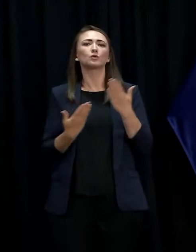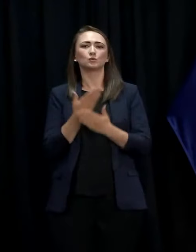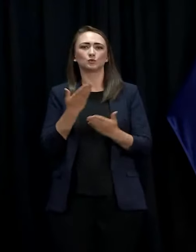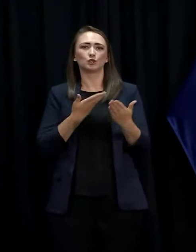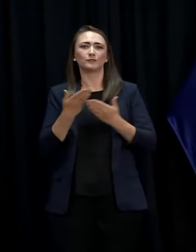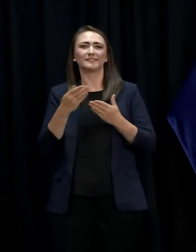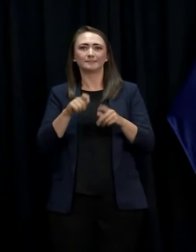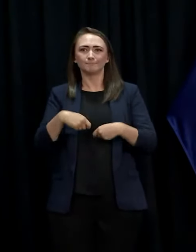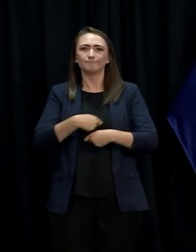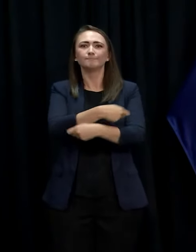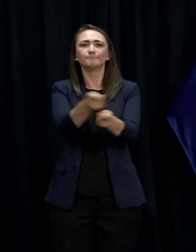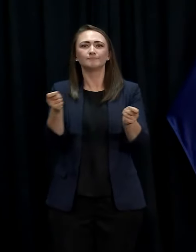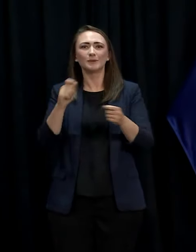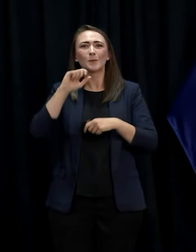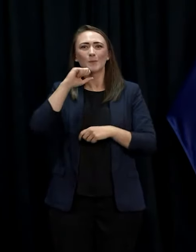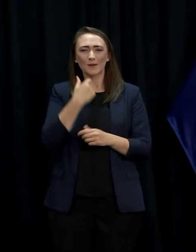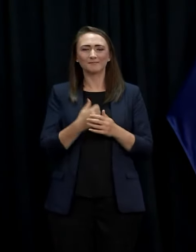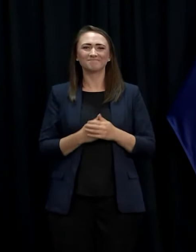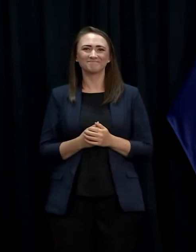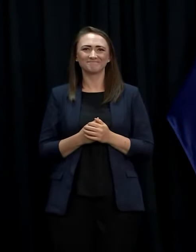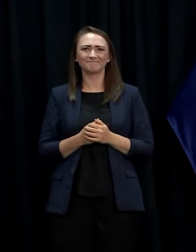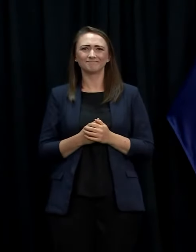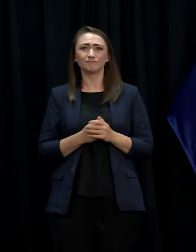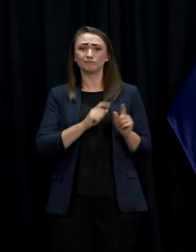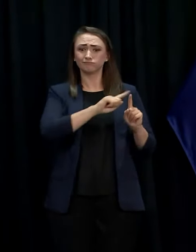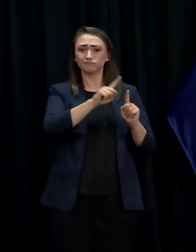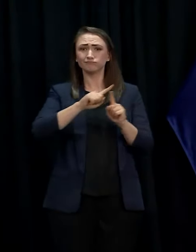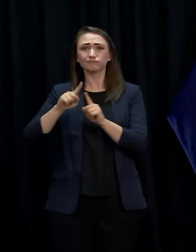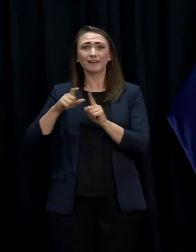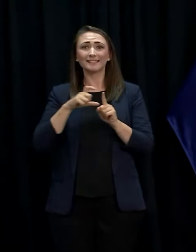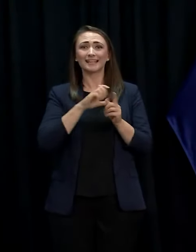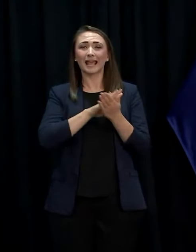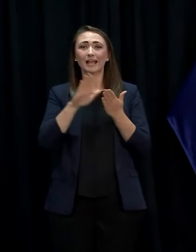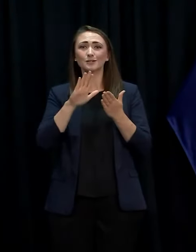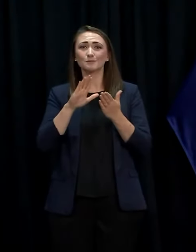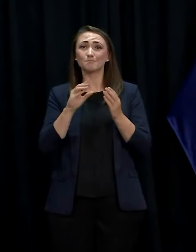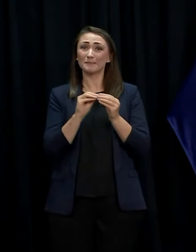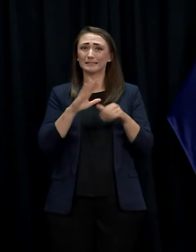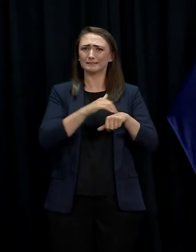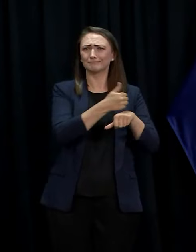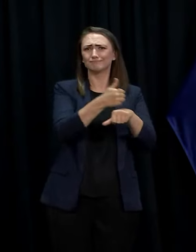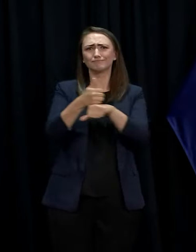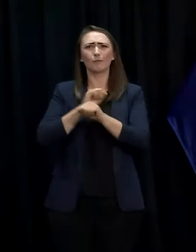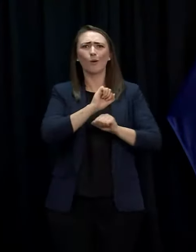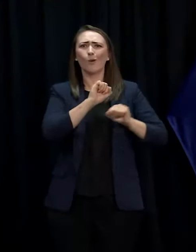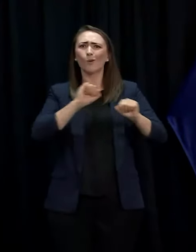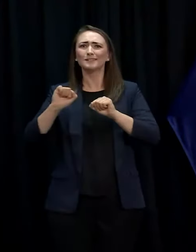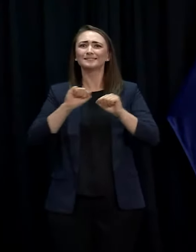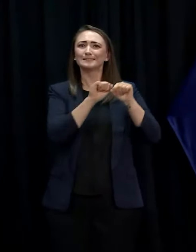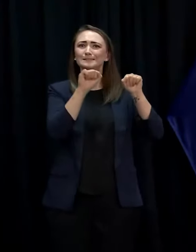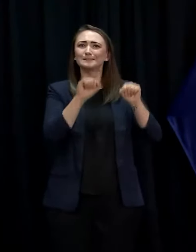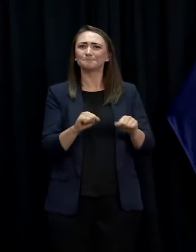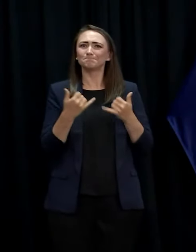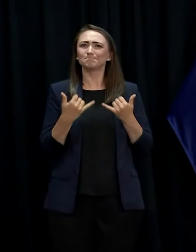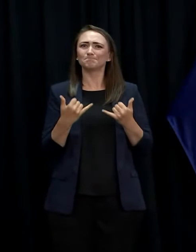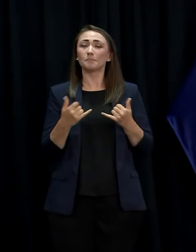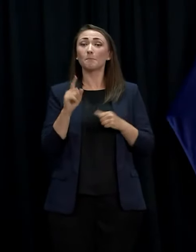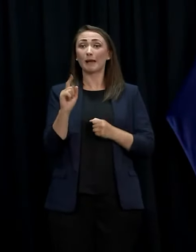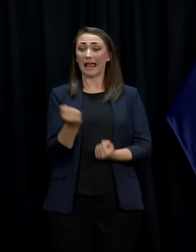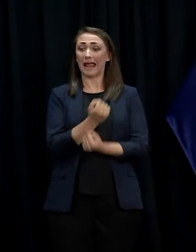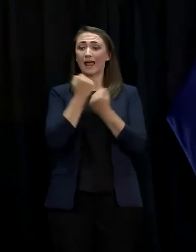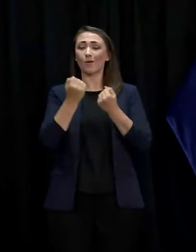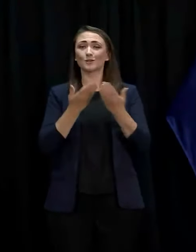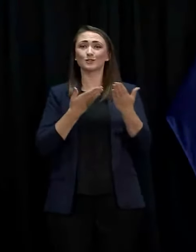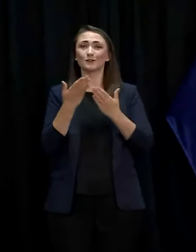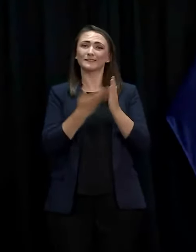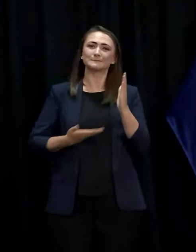Now, DHBs already have initiatives underway to reach their rural communities. The service launched this week aims to improve connections